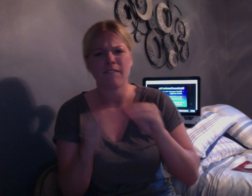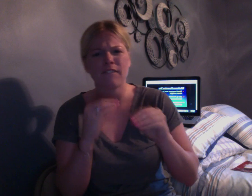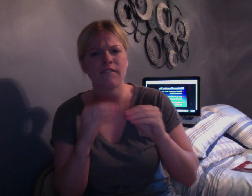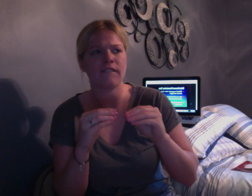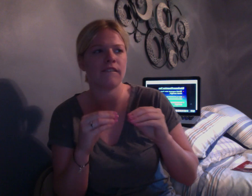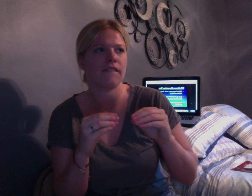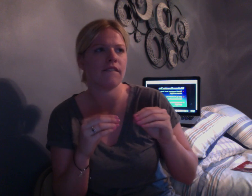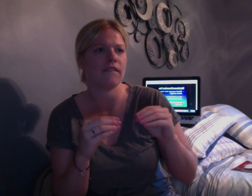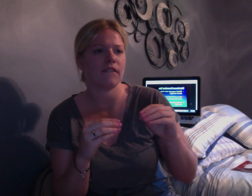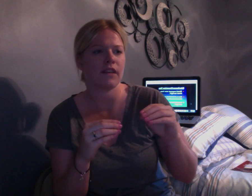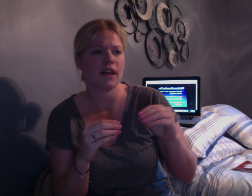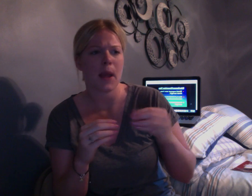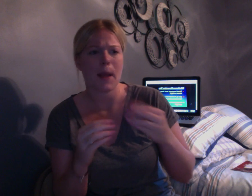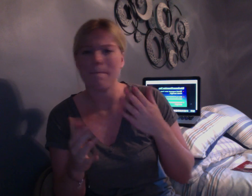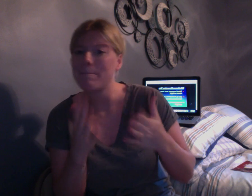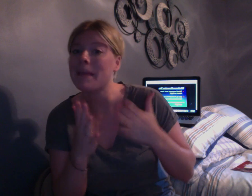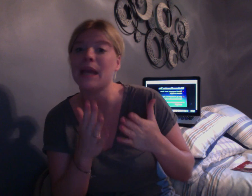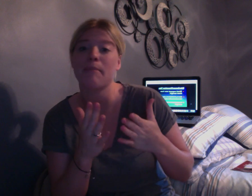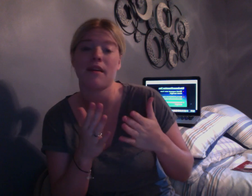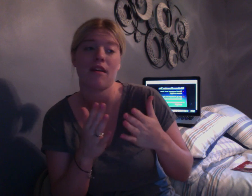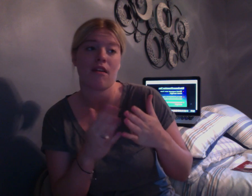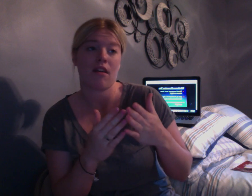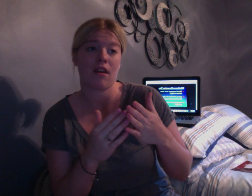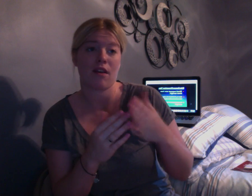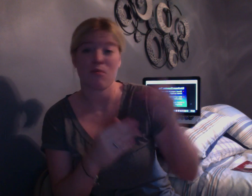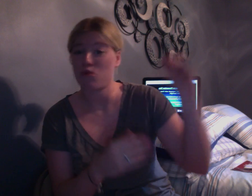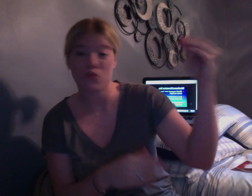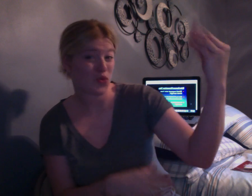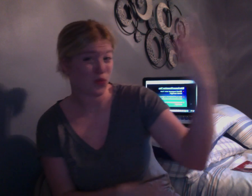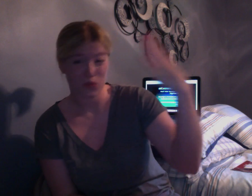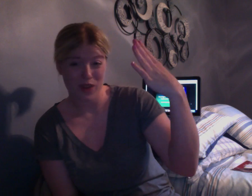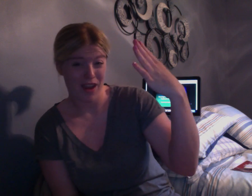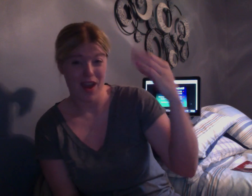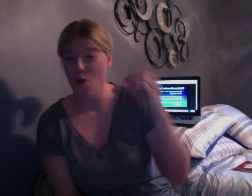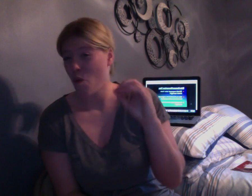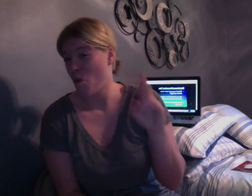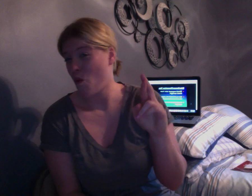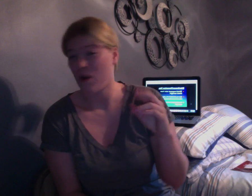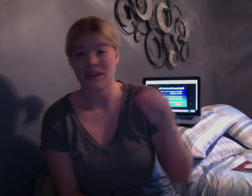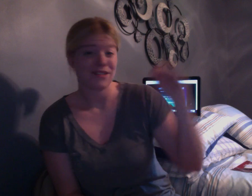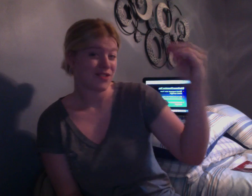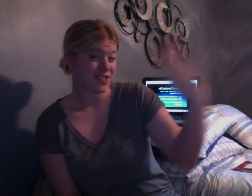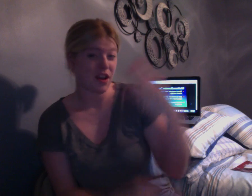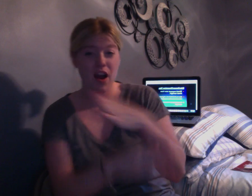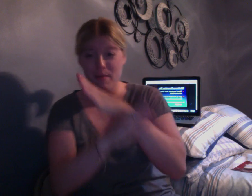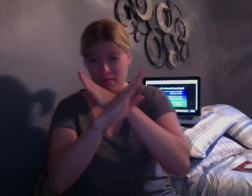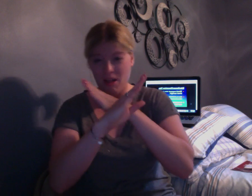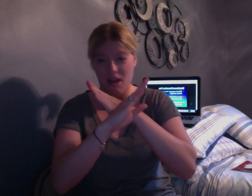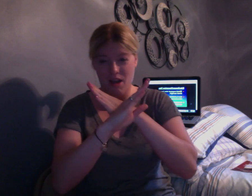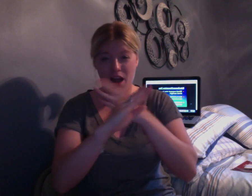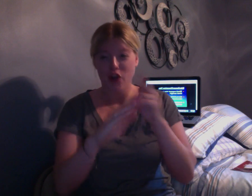minutes. Damage to the skin is cumulative. The best prevention is to protect your skin from direct sunlight as much as